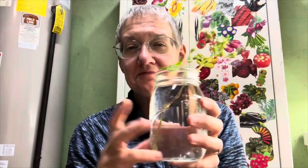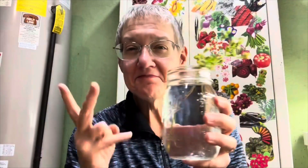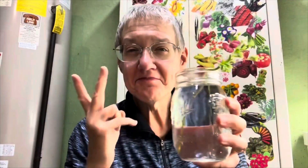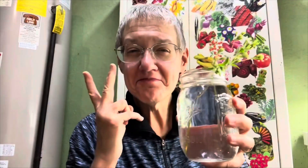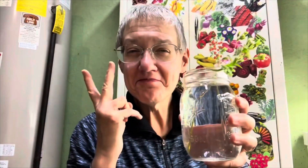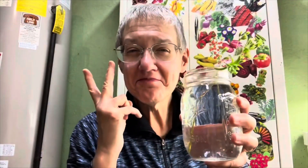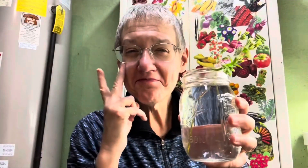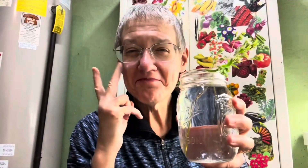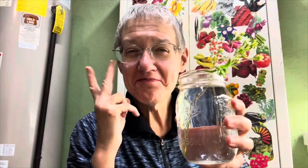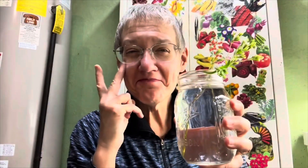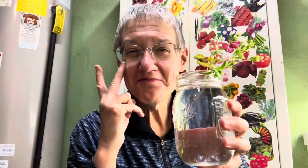We'll see.